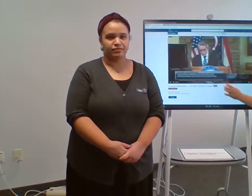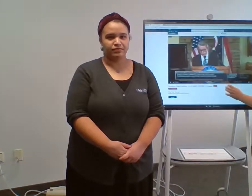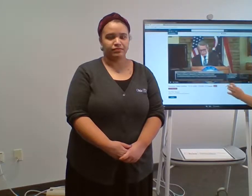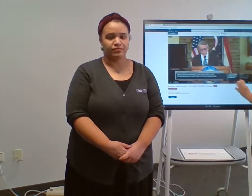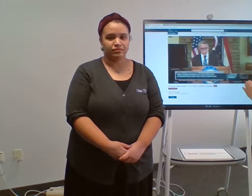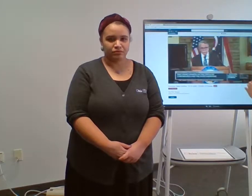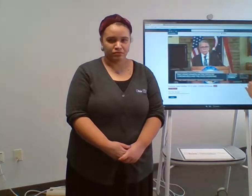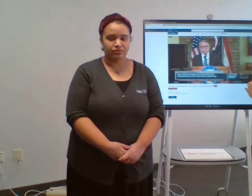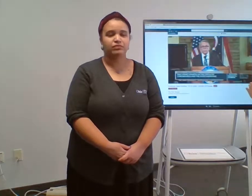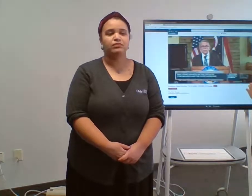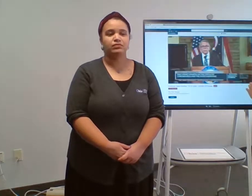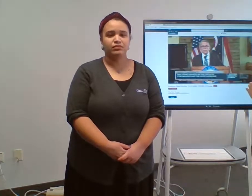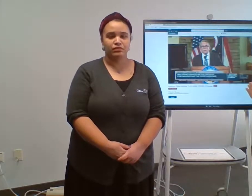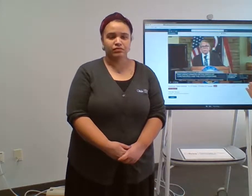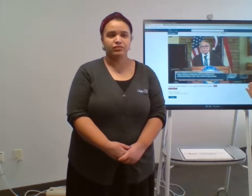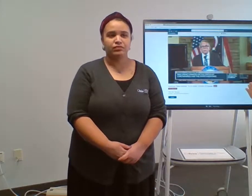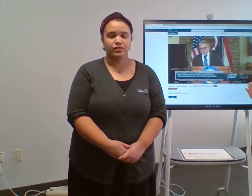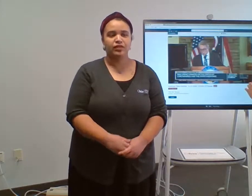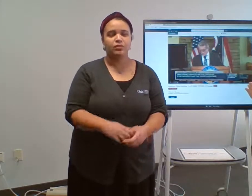Being made by the school.